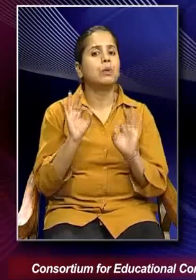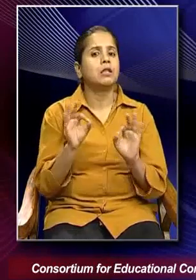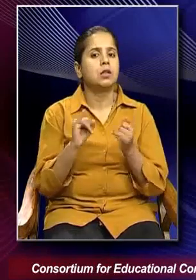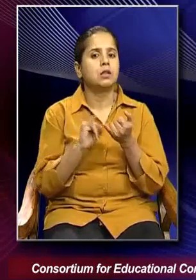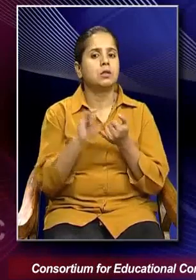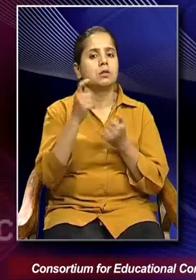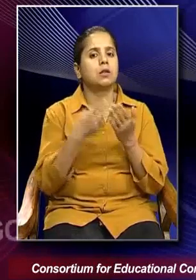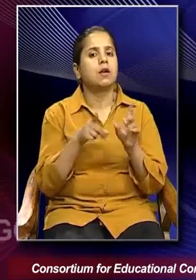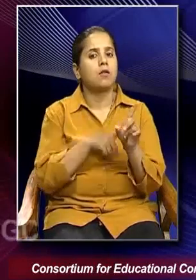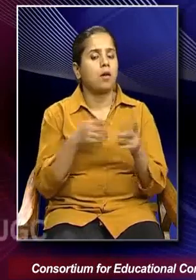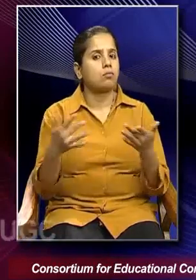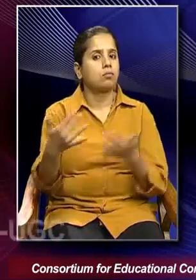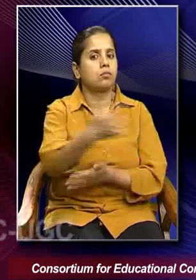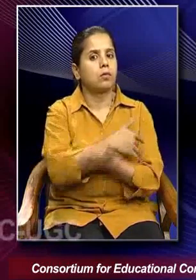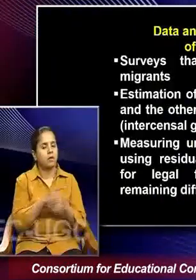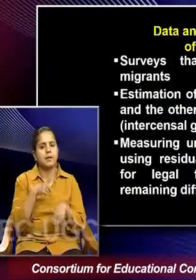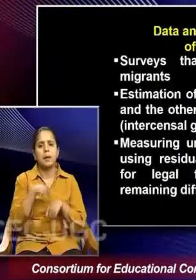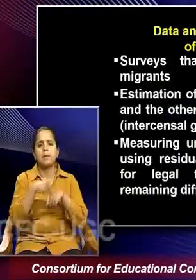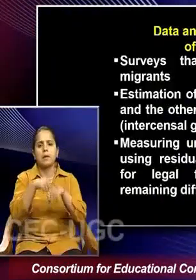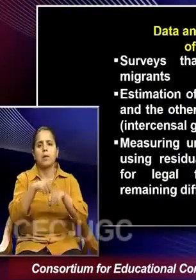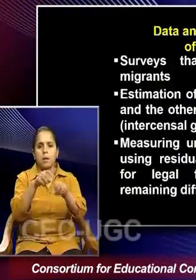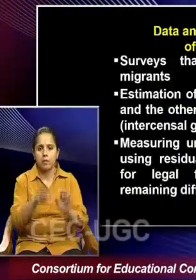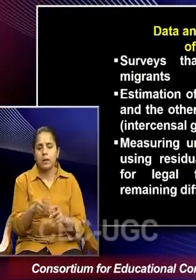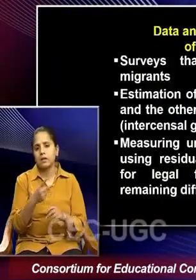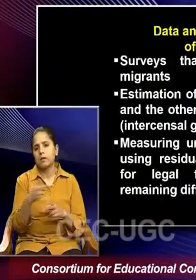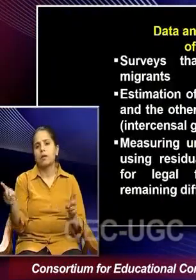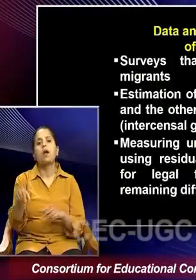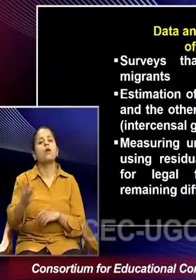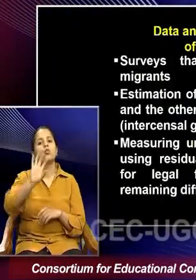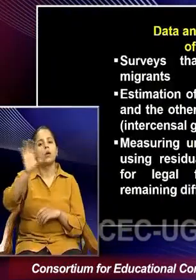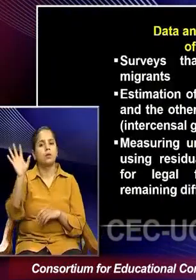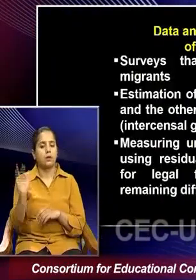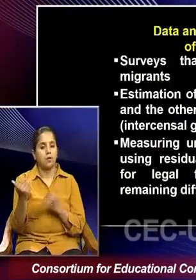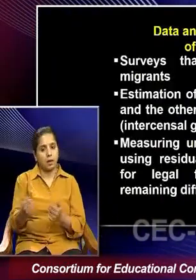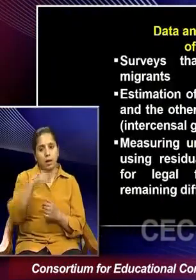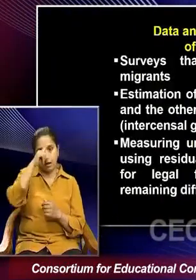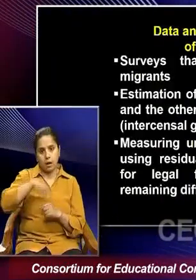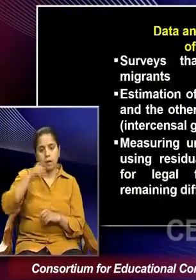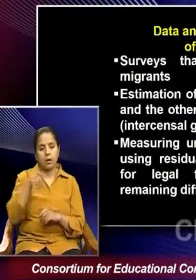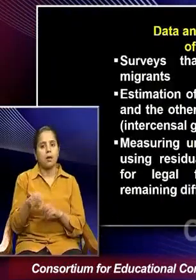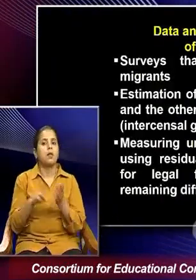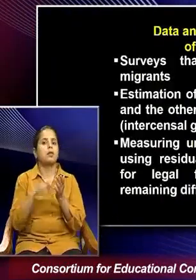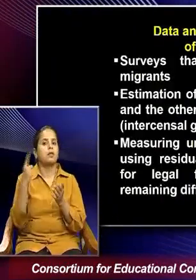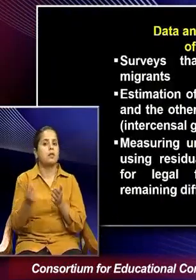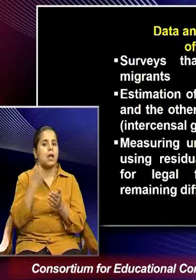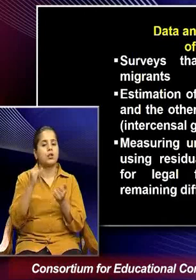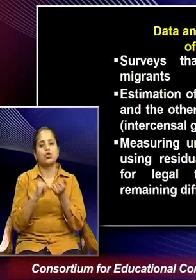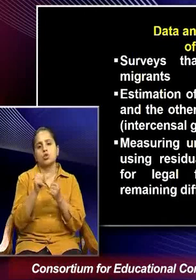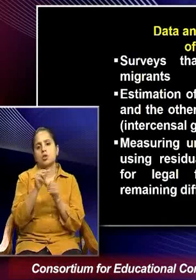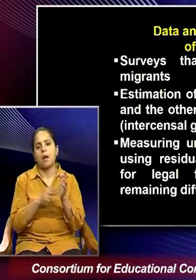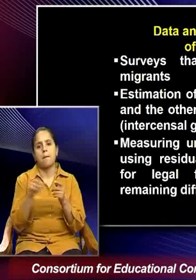surveys which are being conducted time to time in different countries, including in India. For instance, the National Sample Survey